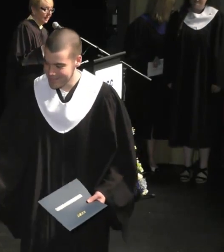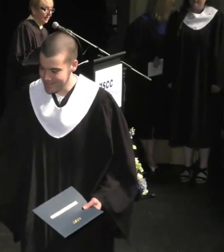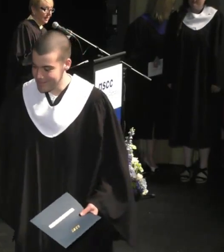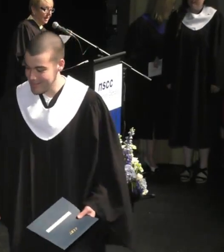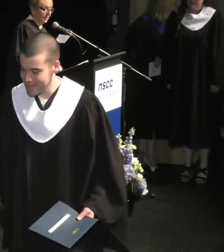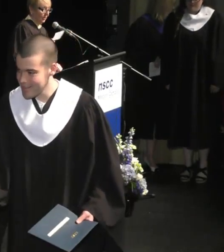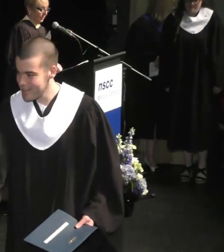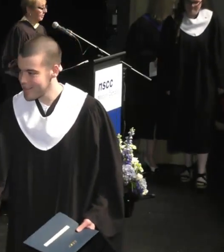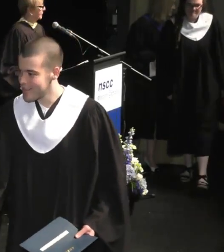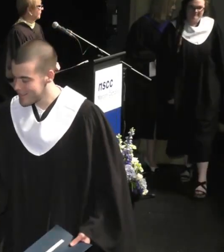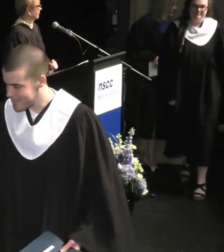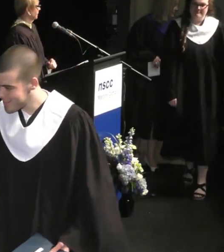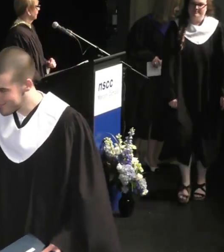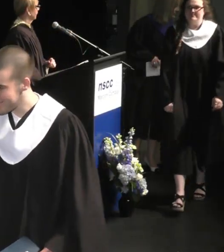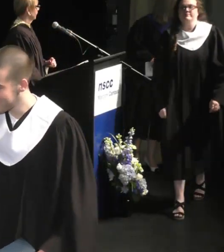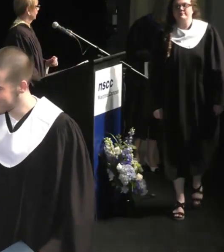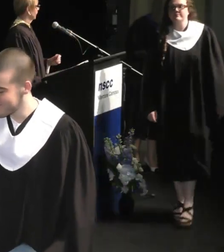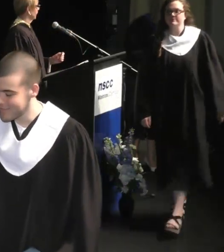Jessica Kaiser.